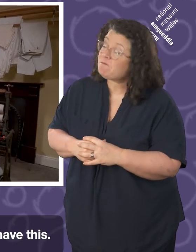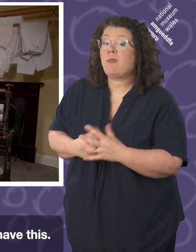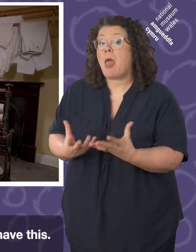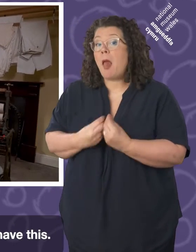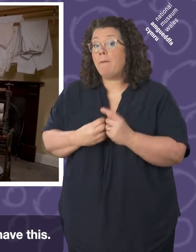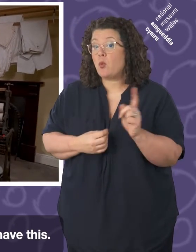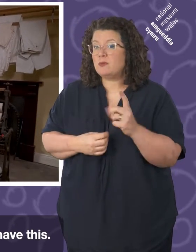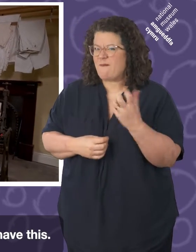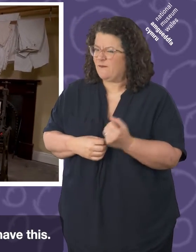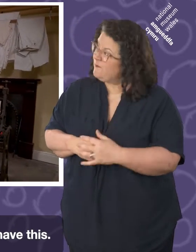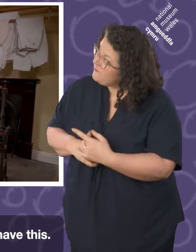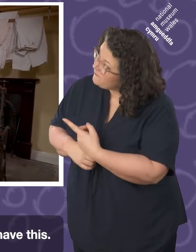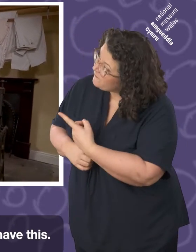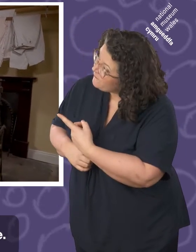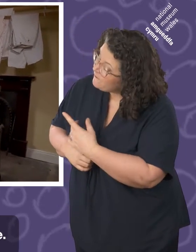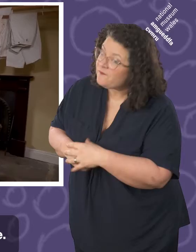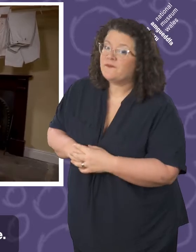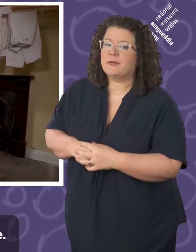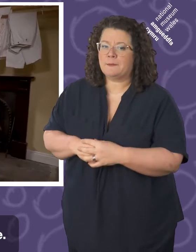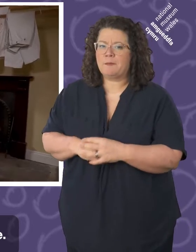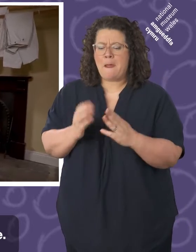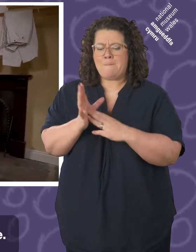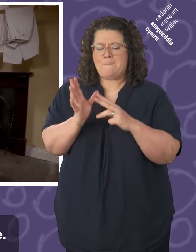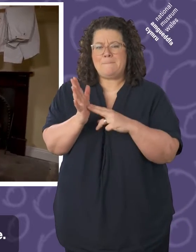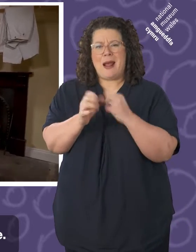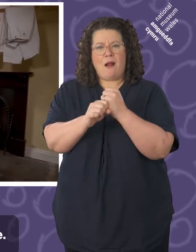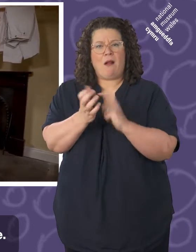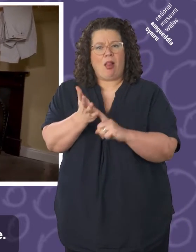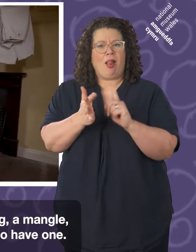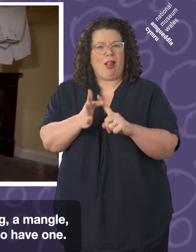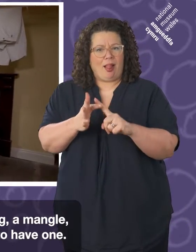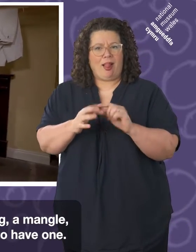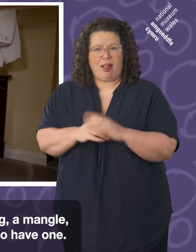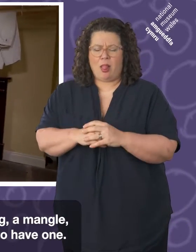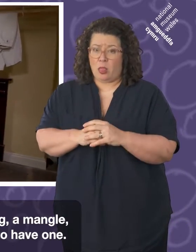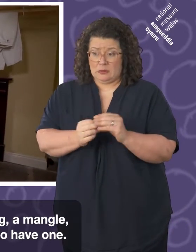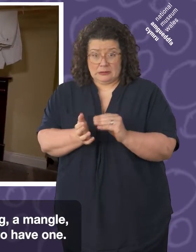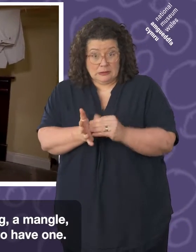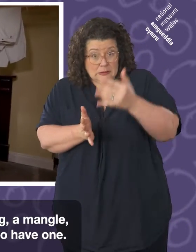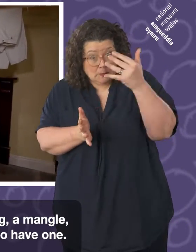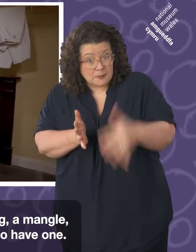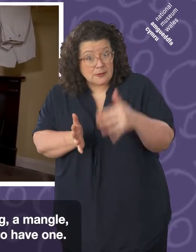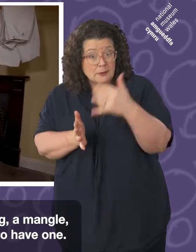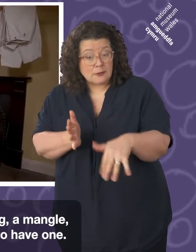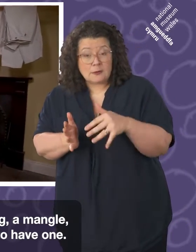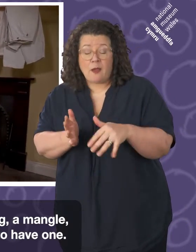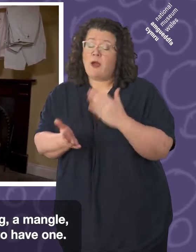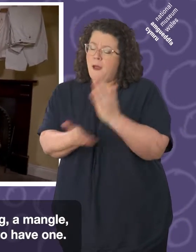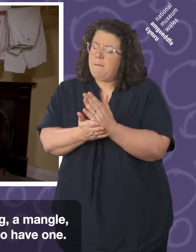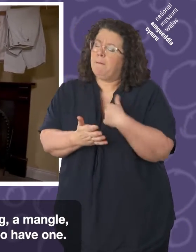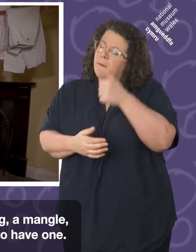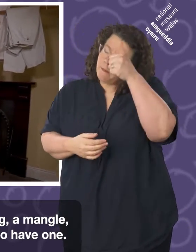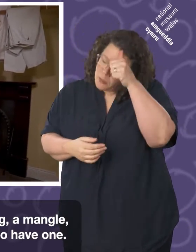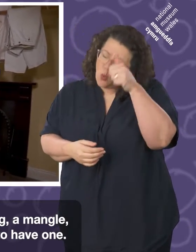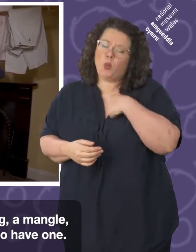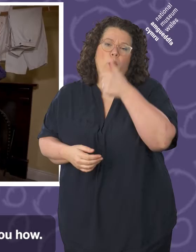help me, I have this, my mangle. It's an expensive thing, a mangle, you know. I'm lucky to have